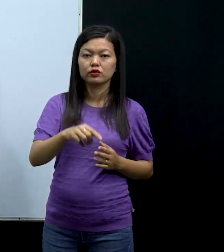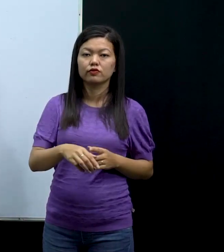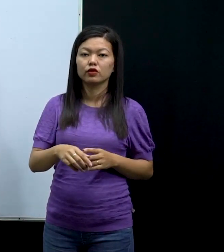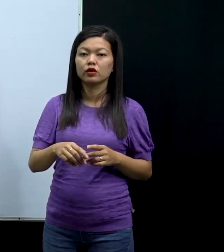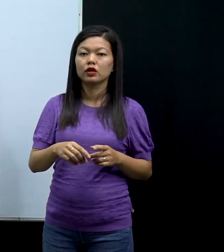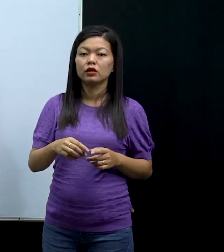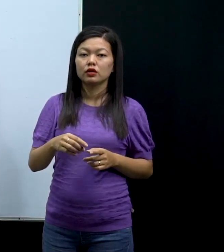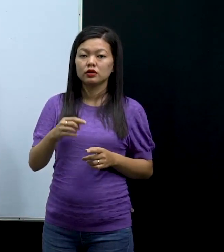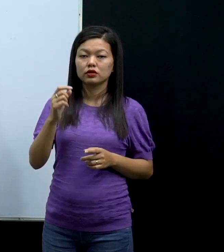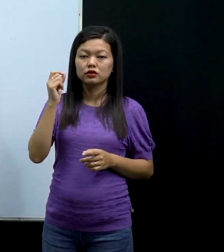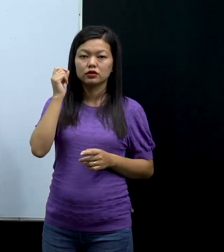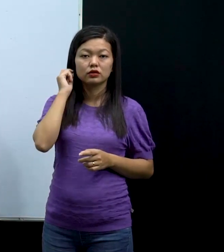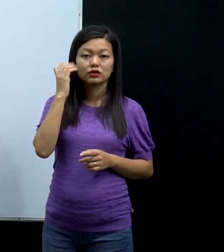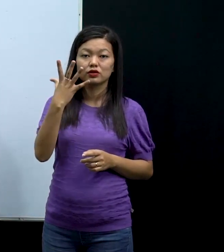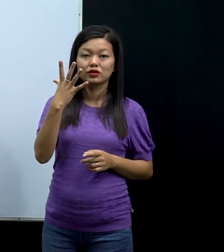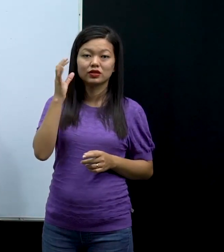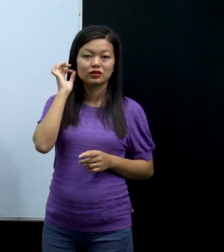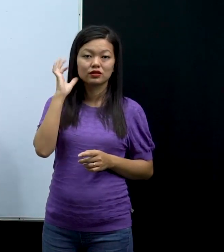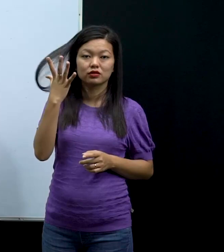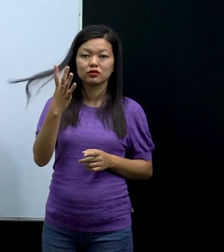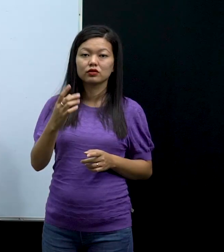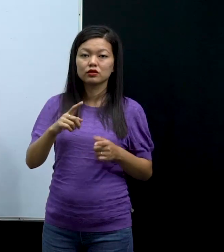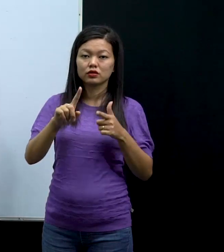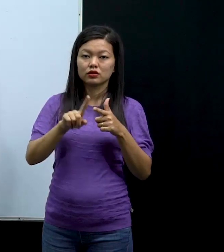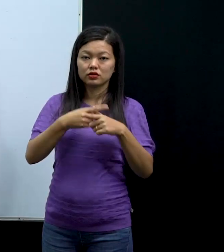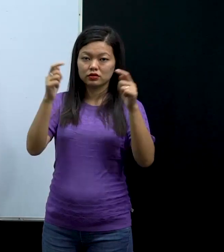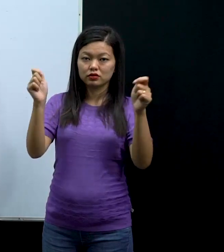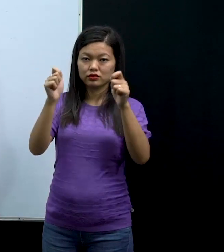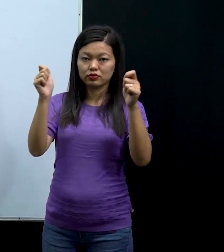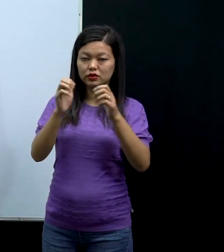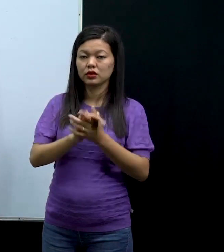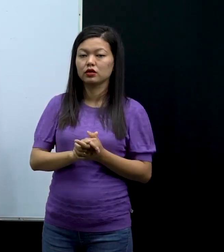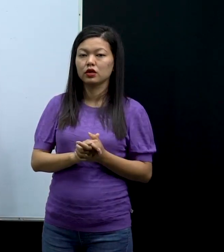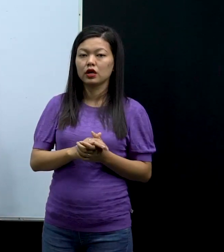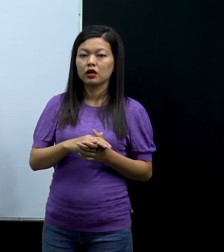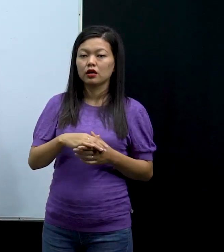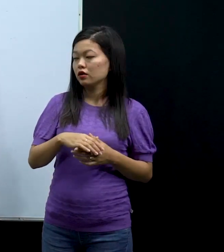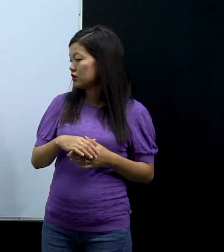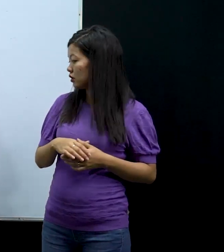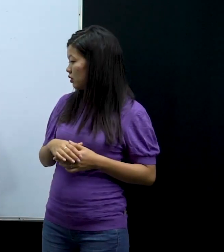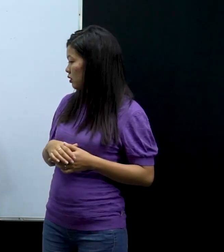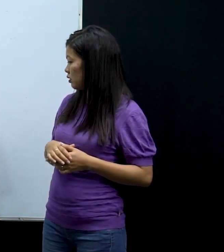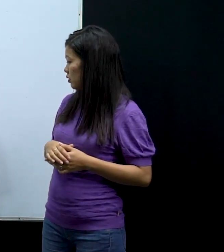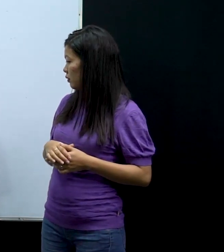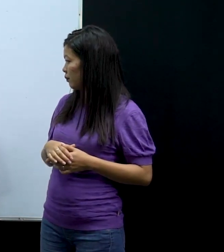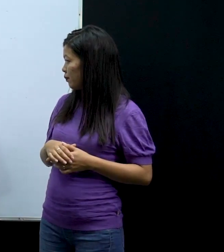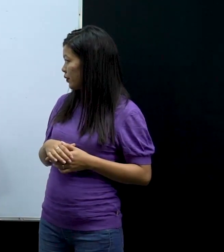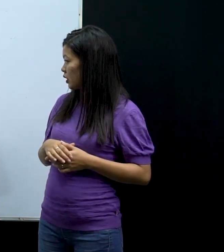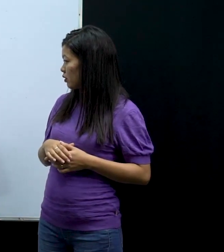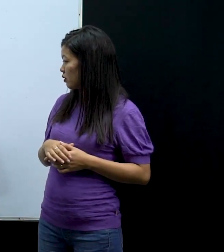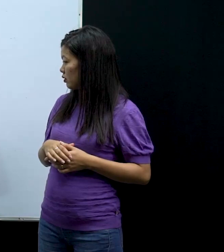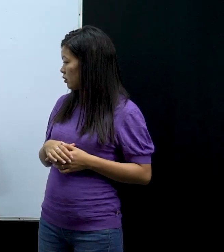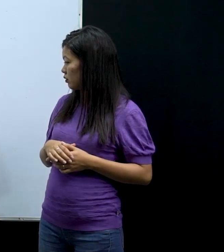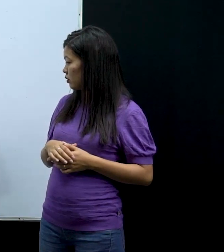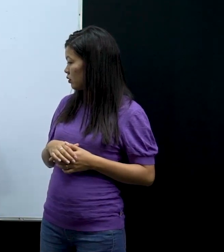like to present your sentence. And the next is the date, time, and venue. That means place, okay? Venue means place.